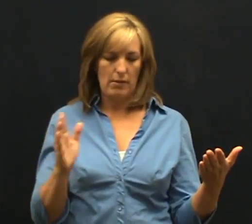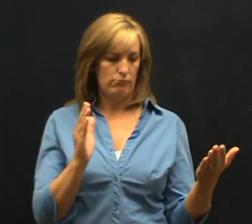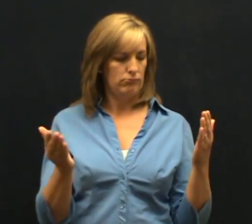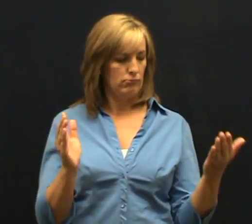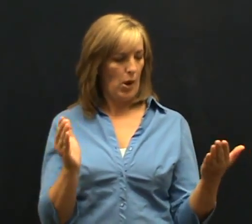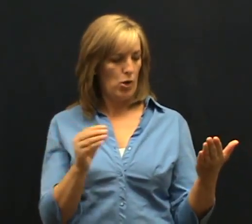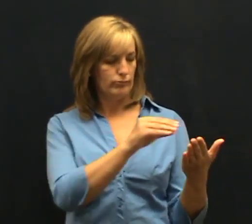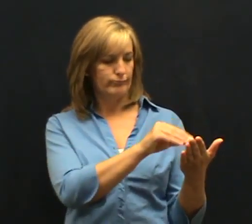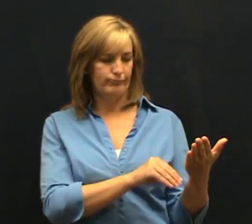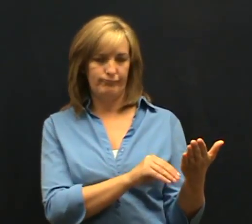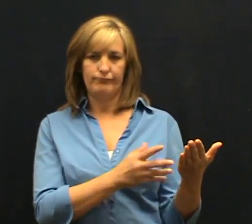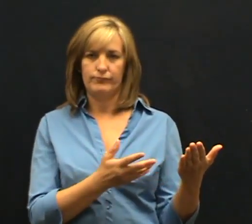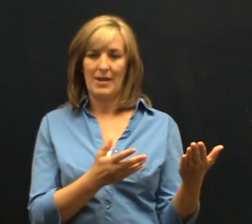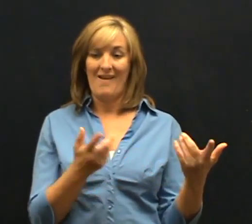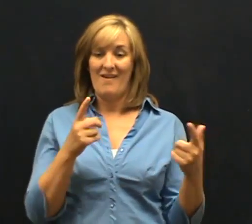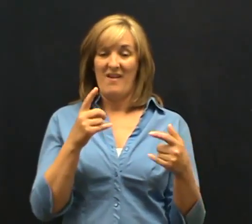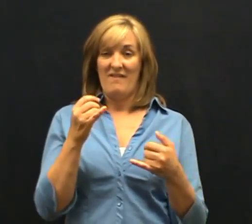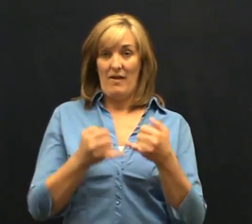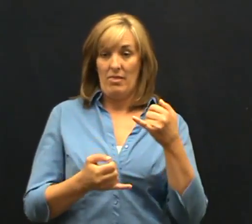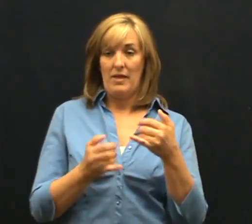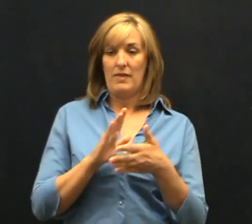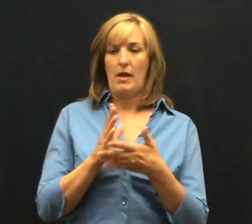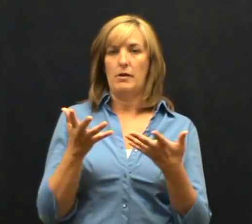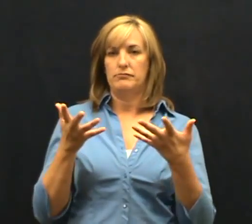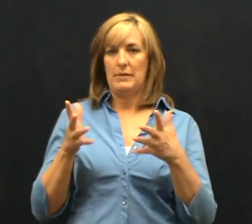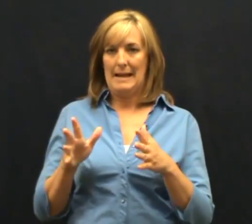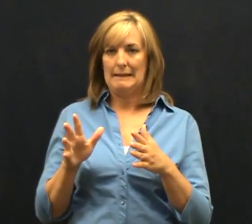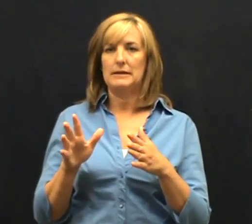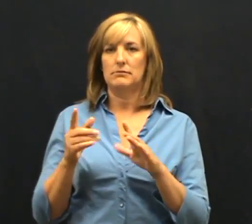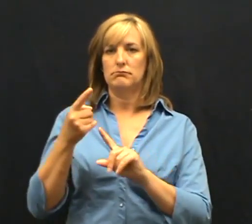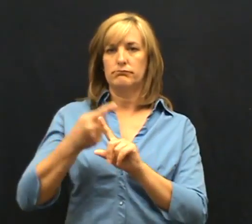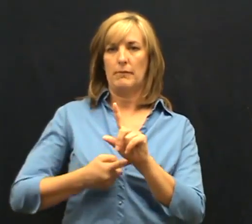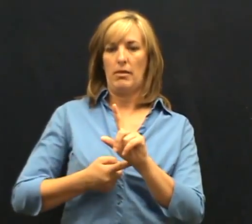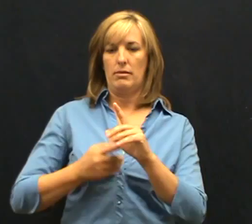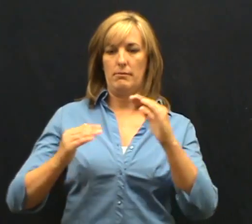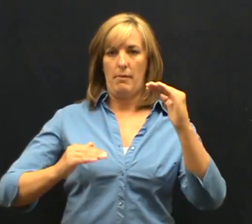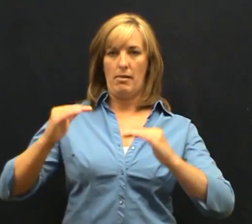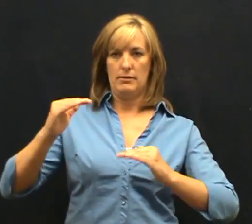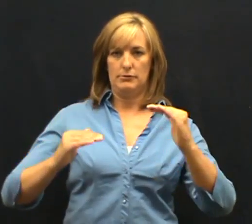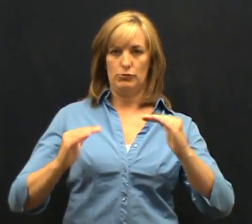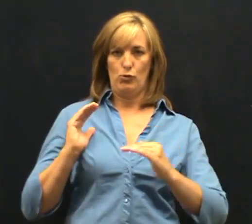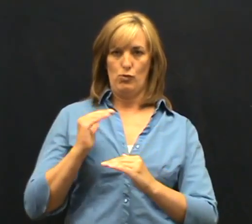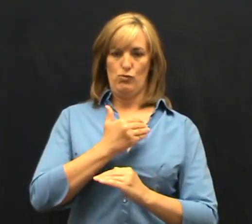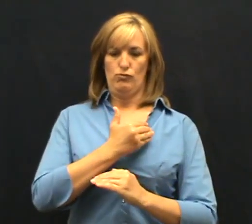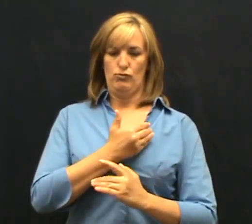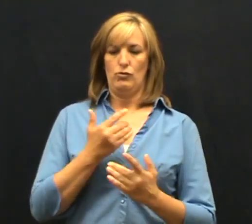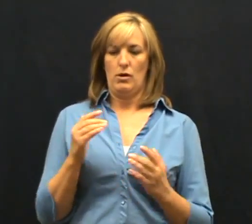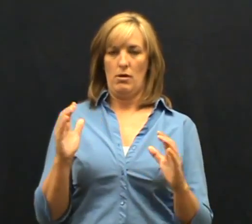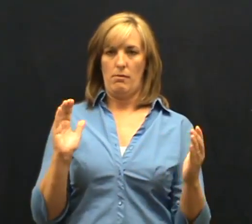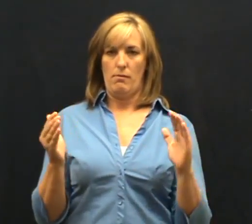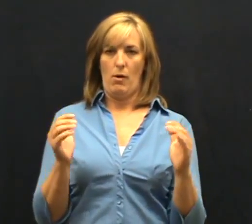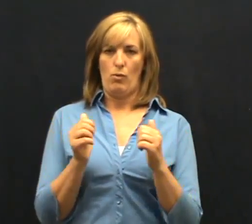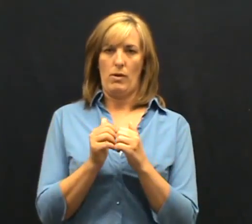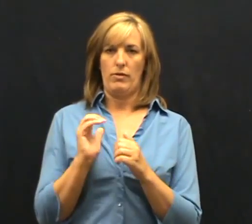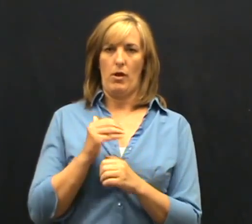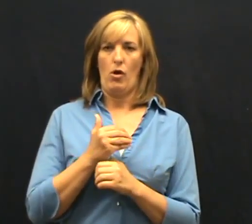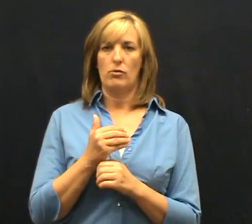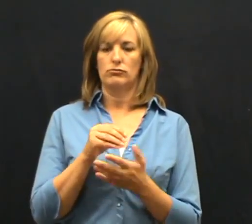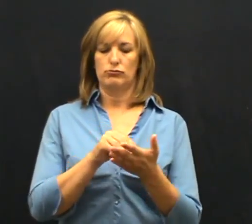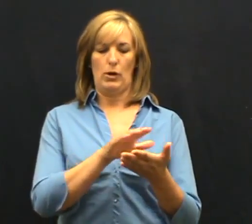there's the ending balance for this one that we compare to our accounting records after